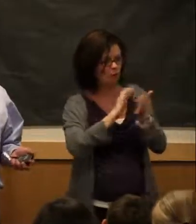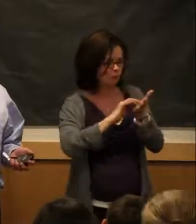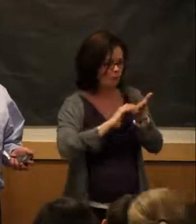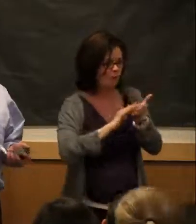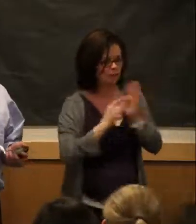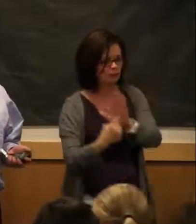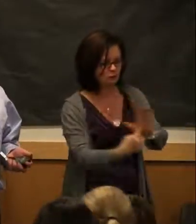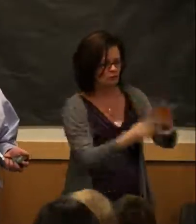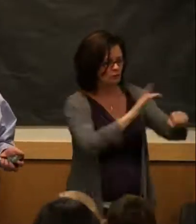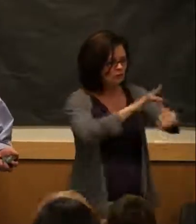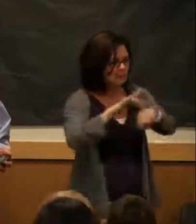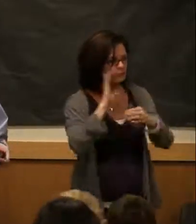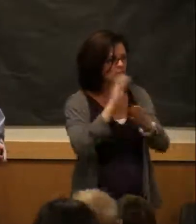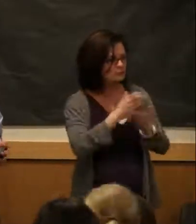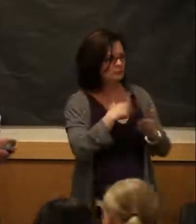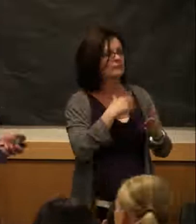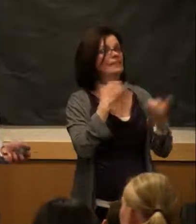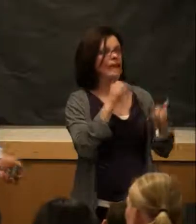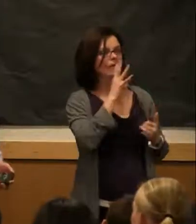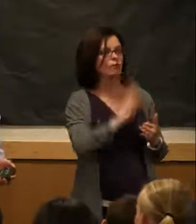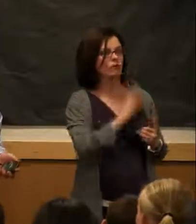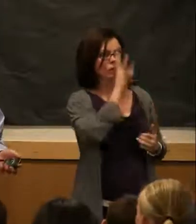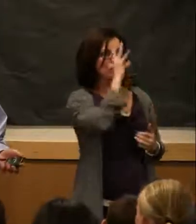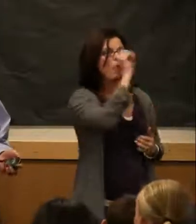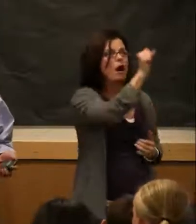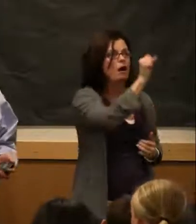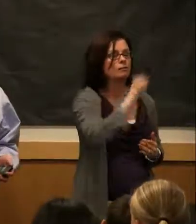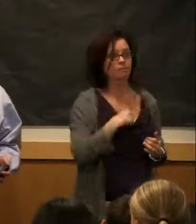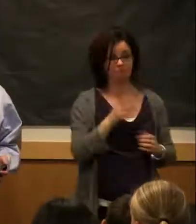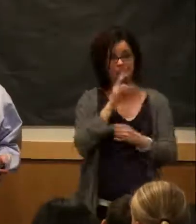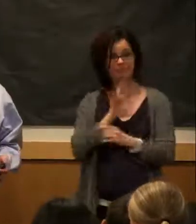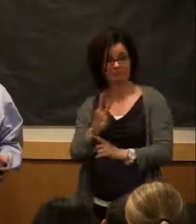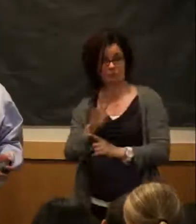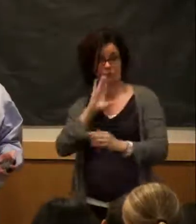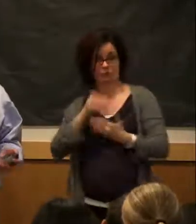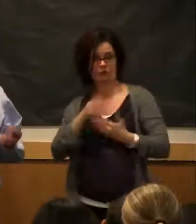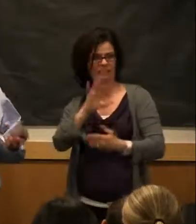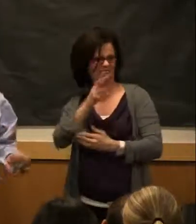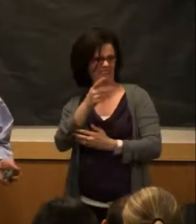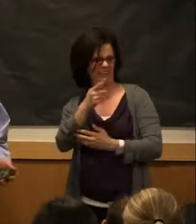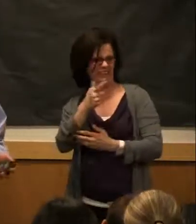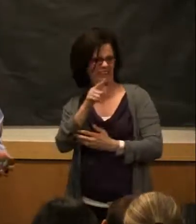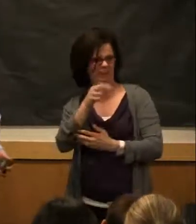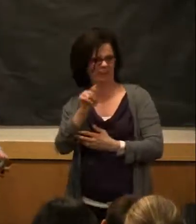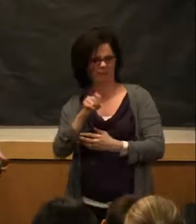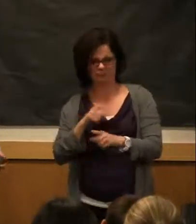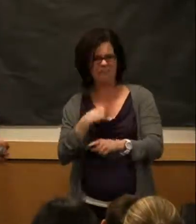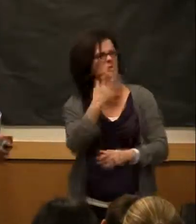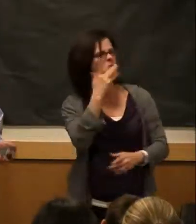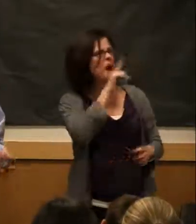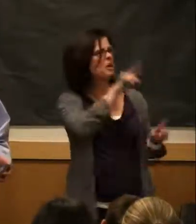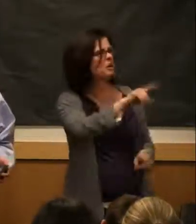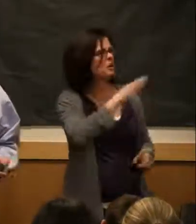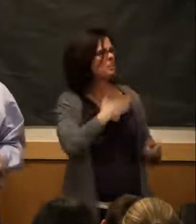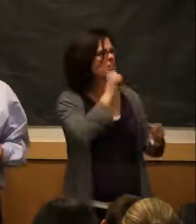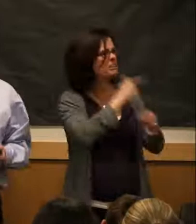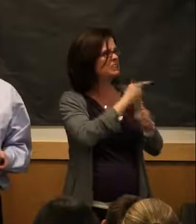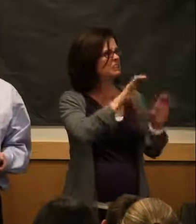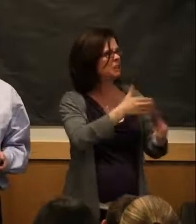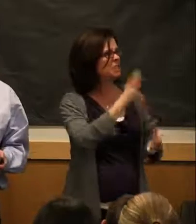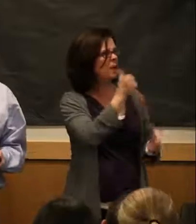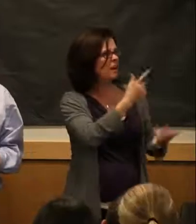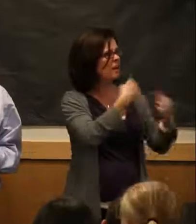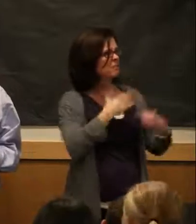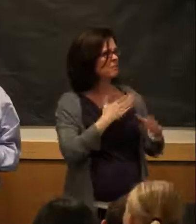pictures and stuff. They think that is amazing. Now, my 7-year-old daughter, who's in 2nd grade, is like, why would you go to Olivia's class? Why won't you come to